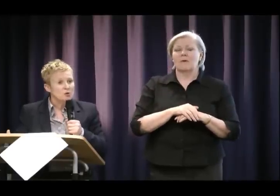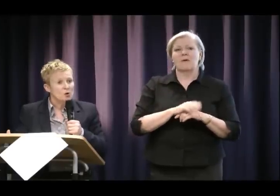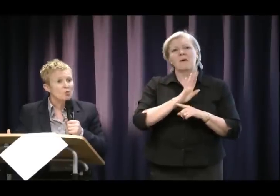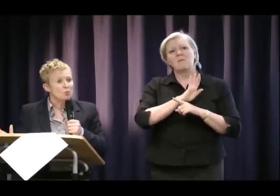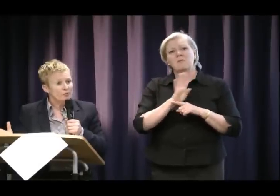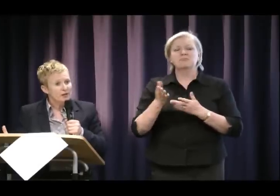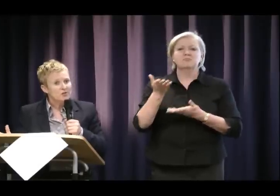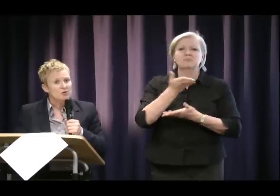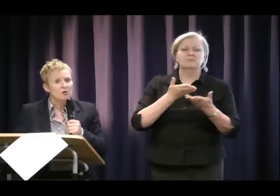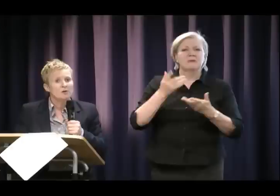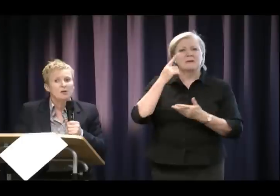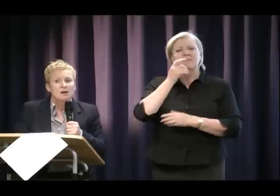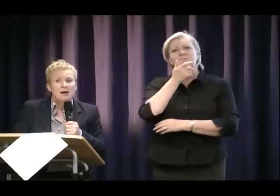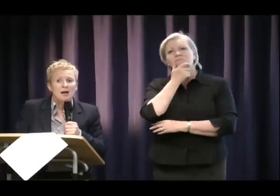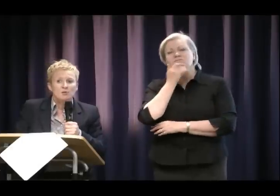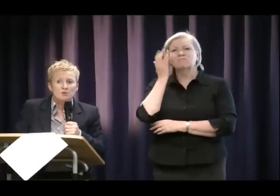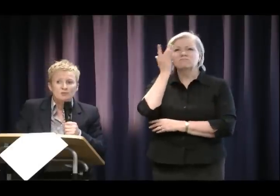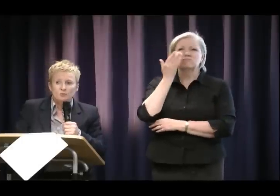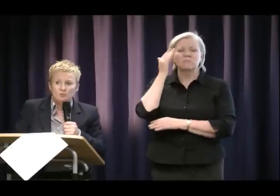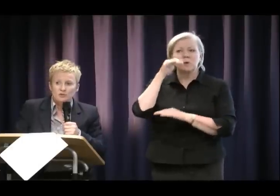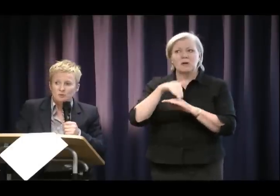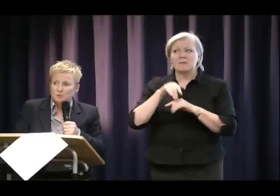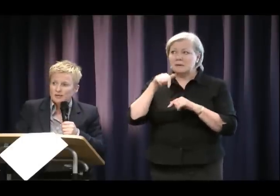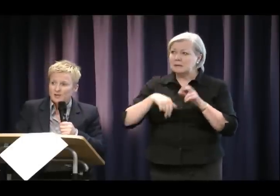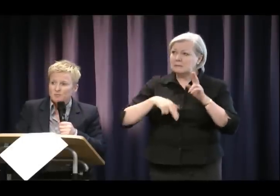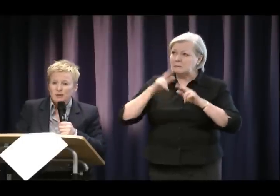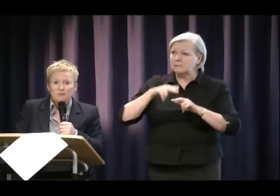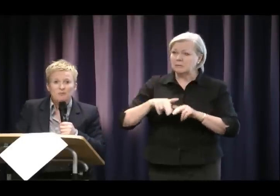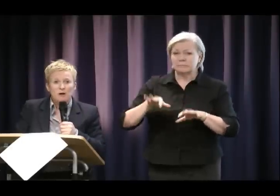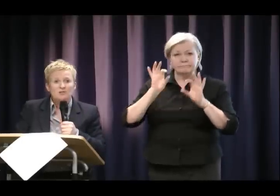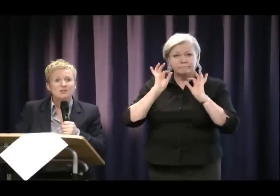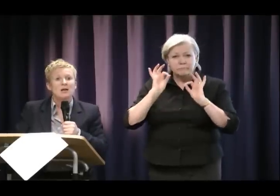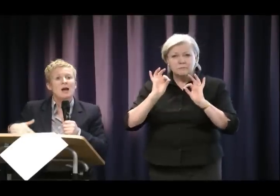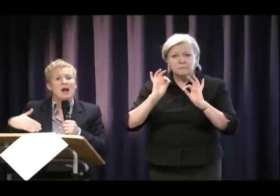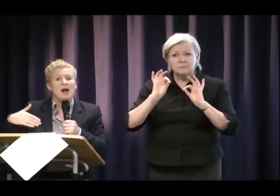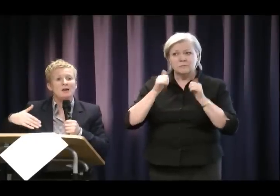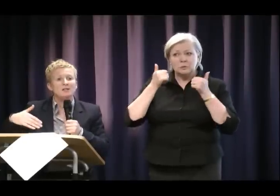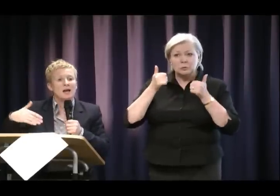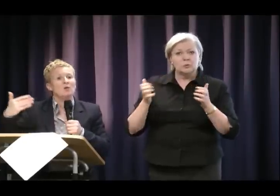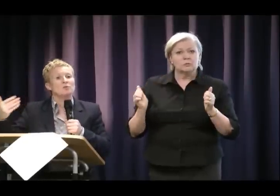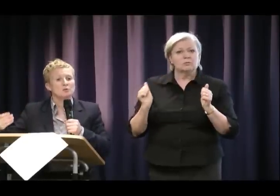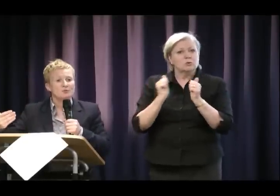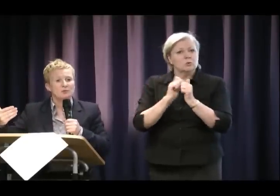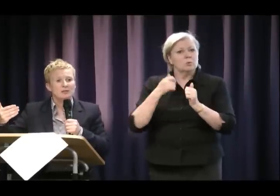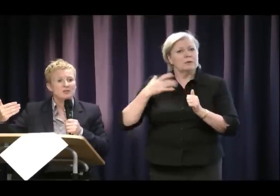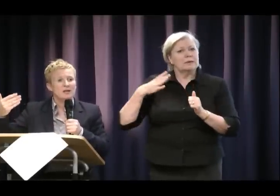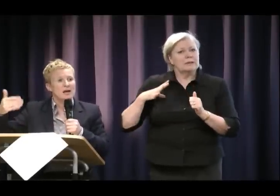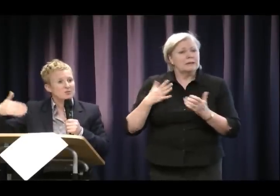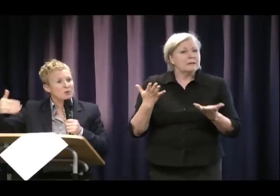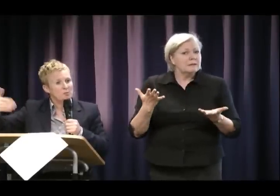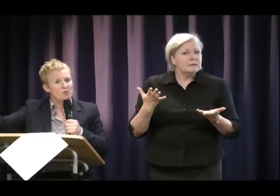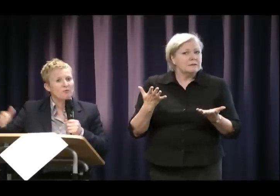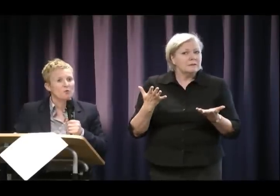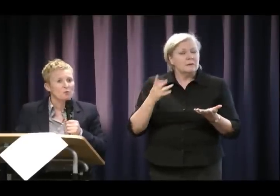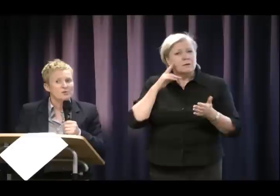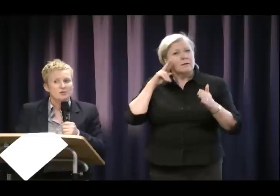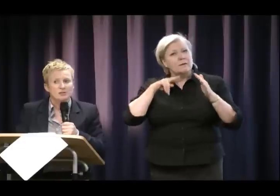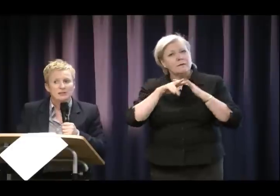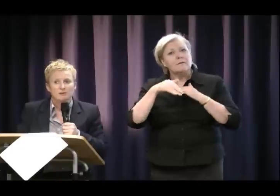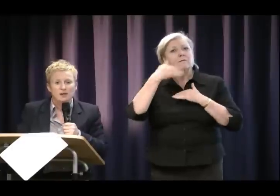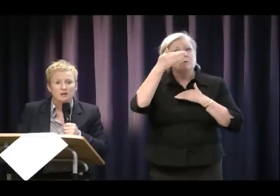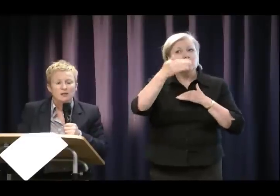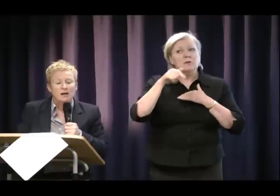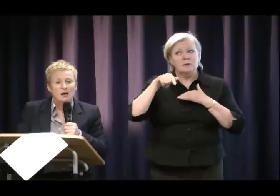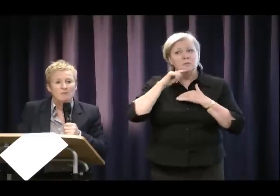let's reflect on how useful this building has been for us and how useful is it as we move forward